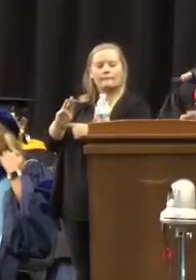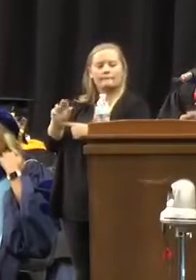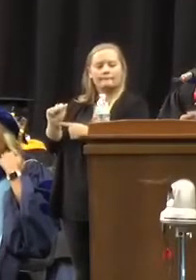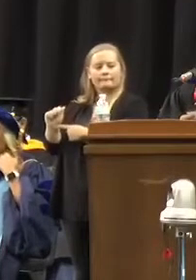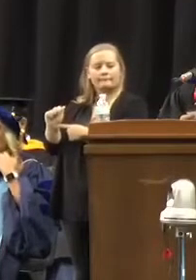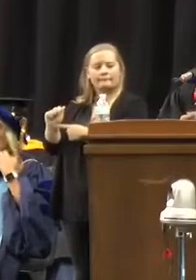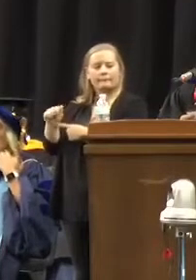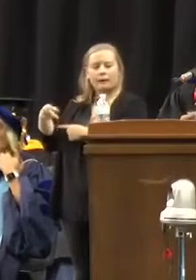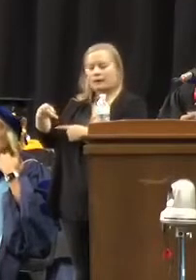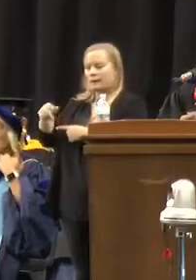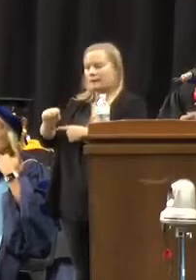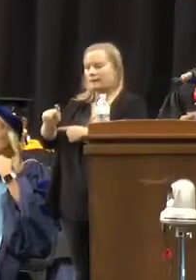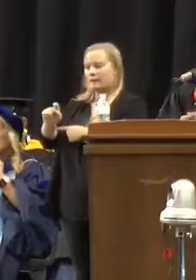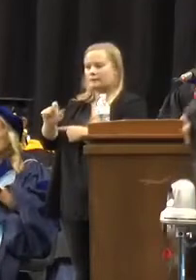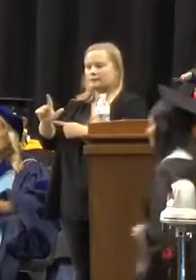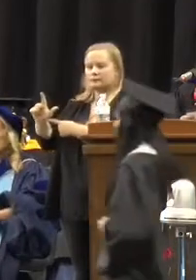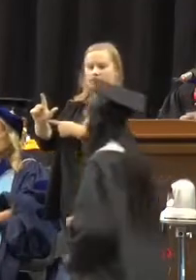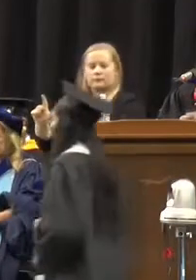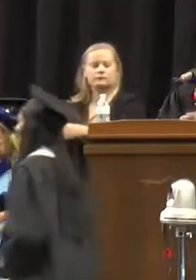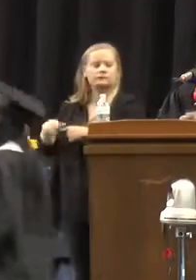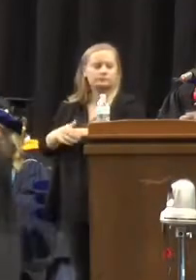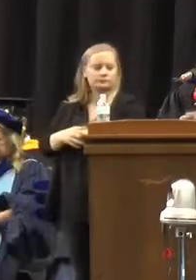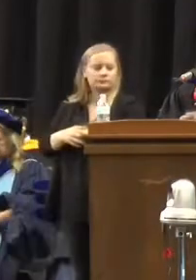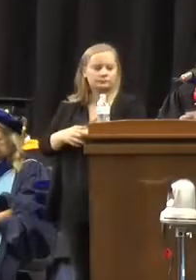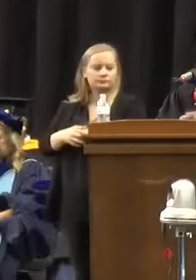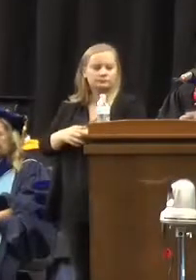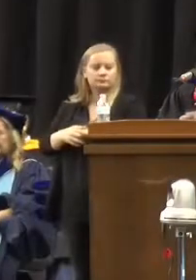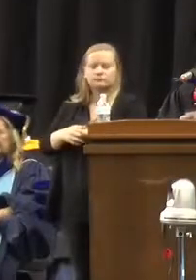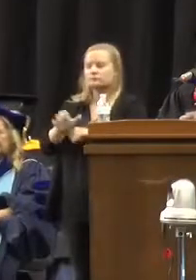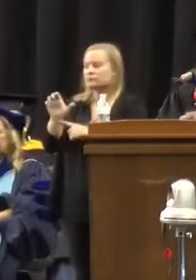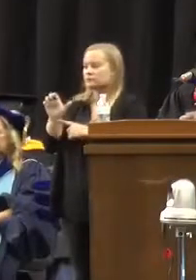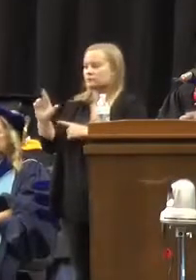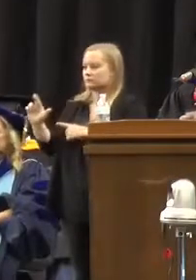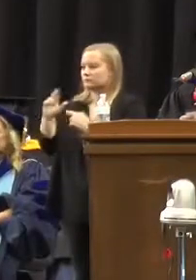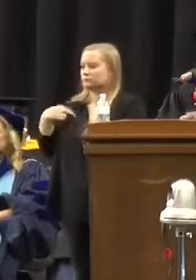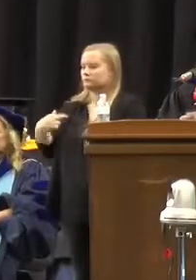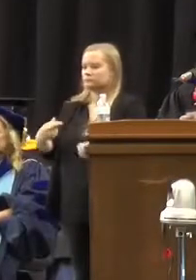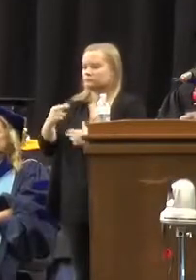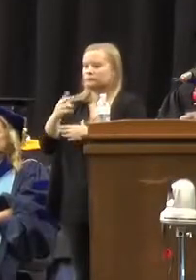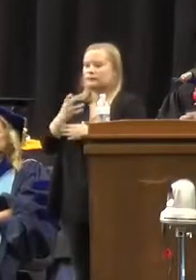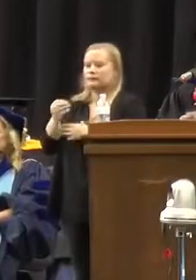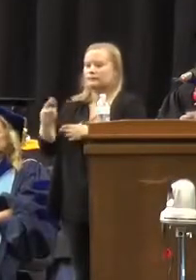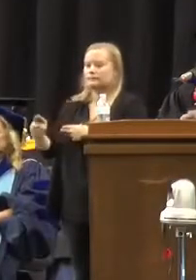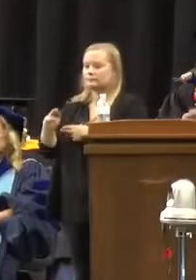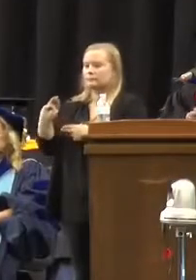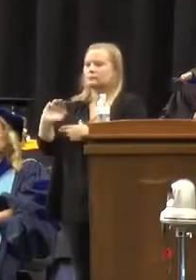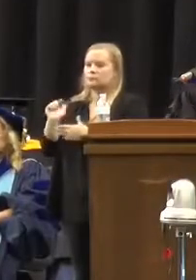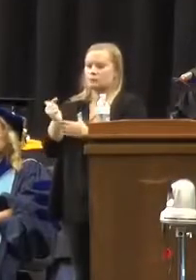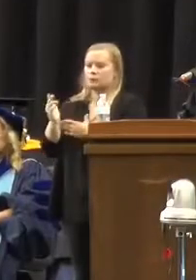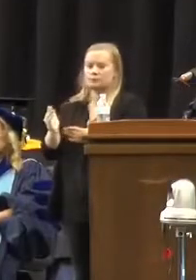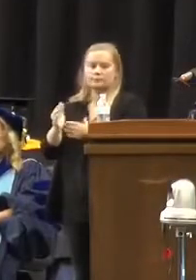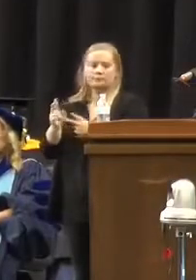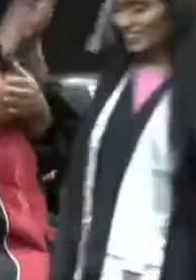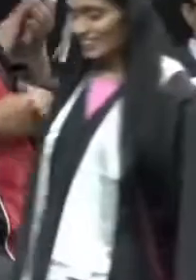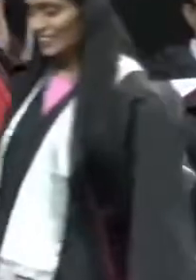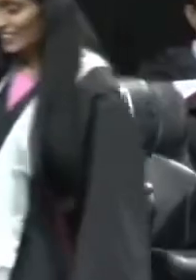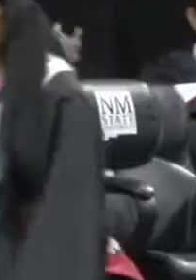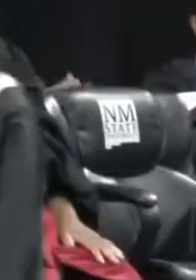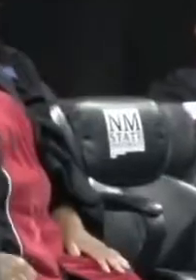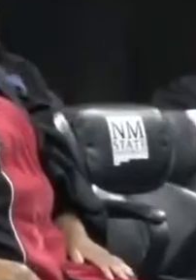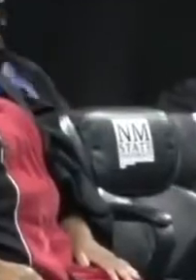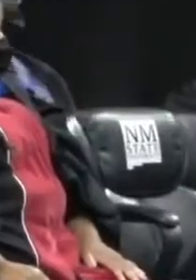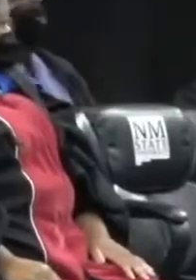Rima Rohi Kumar Patel, Crimson Scholar graduate, meritorious graduate.